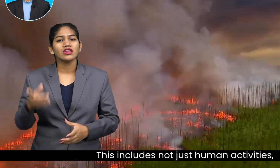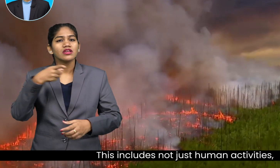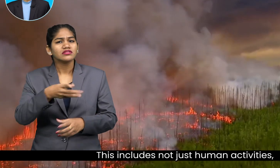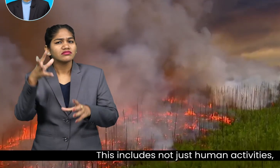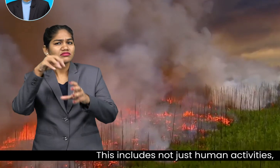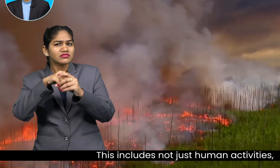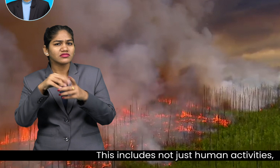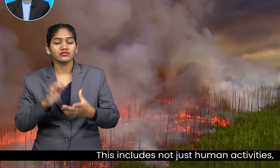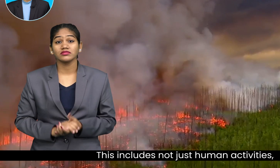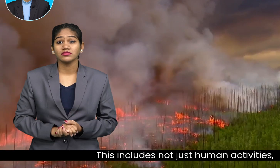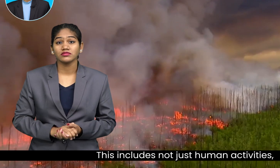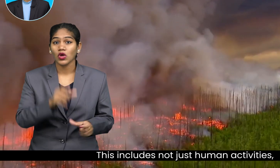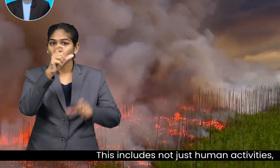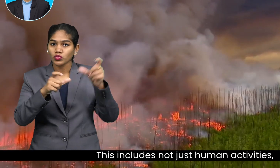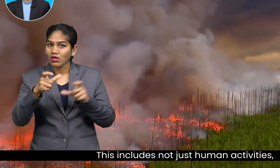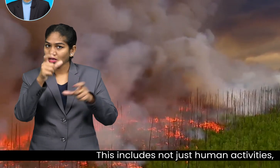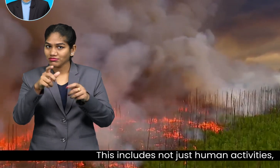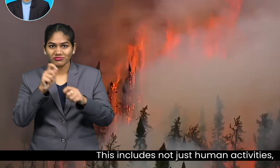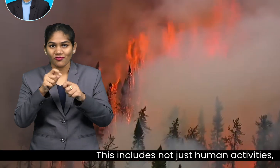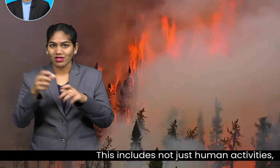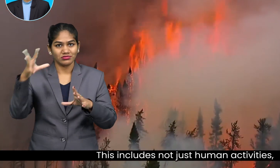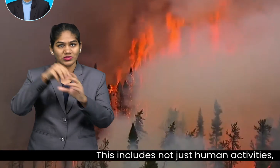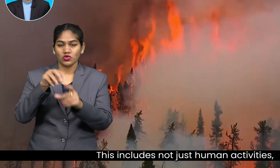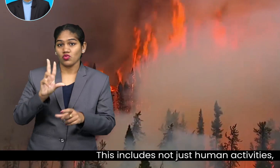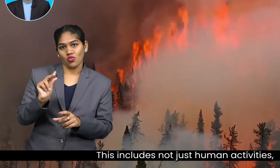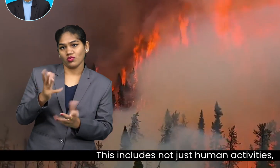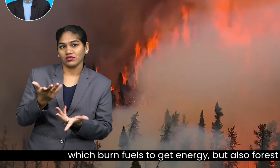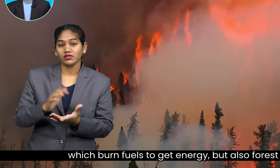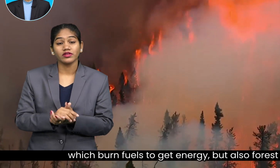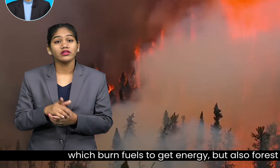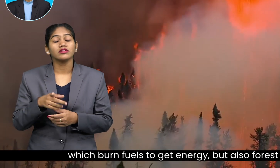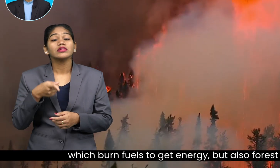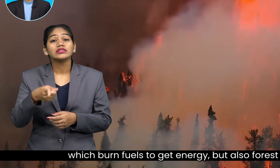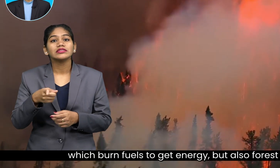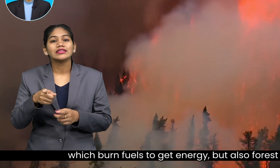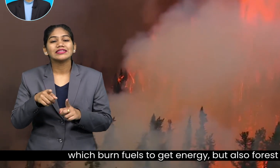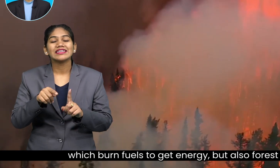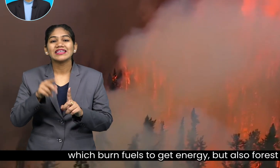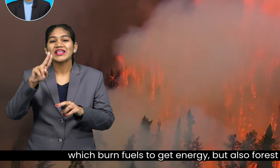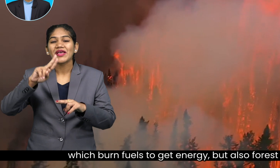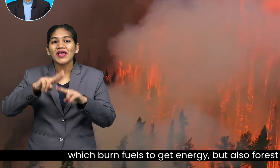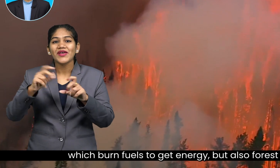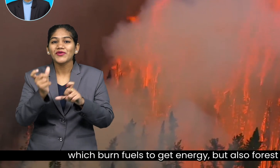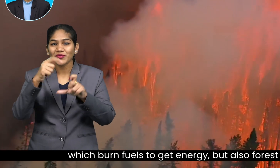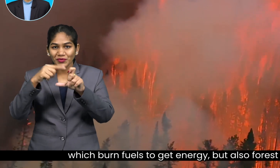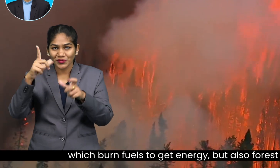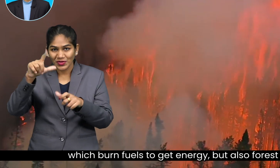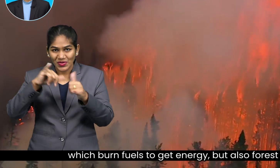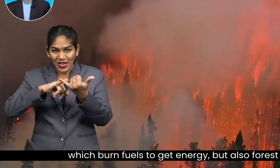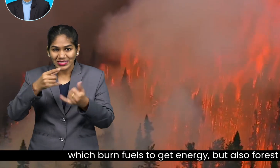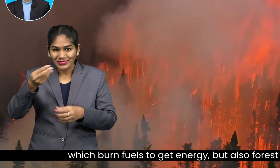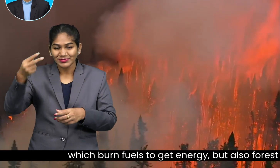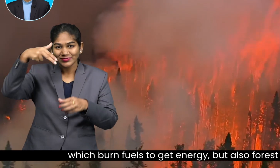This includes not just human activities, which burn fuels to get